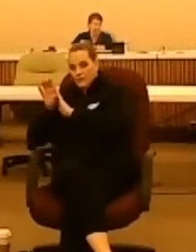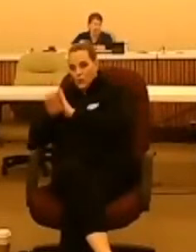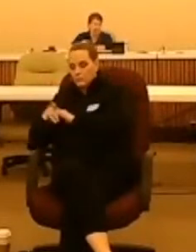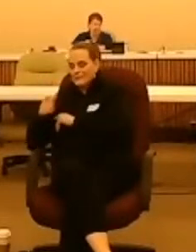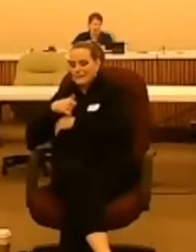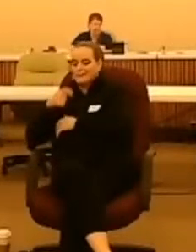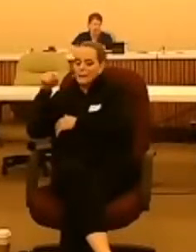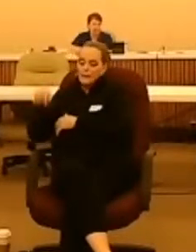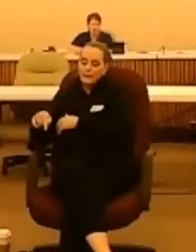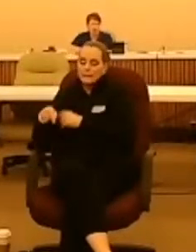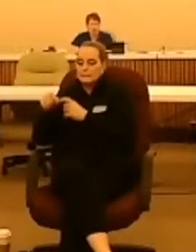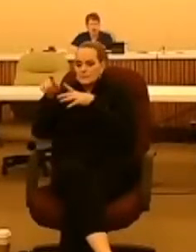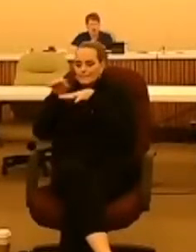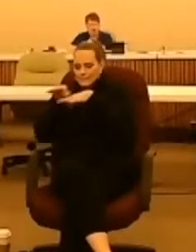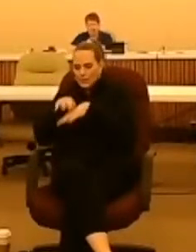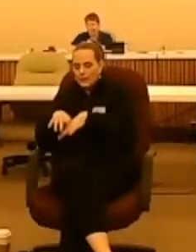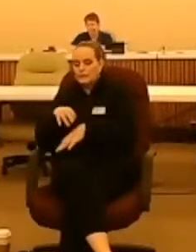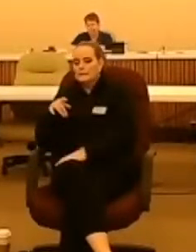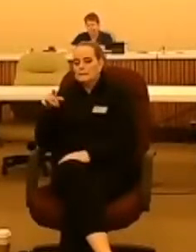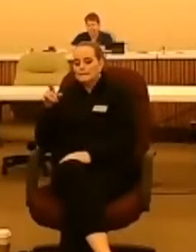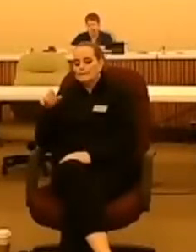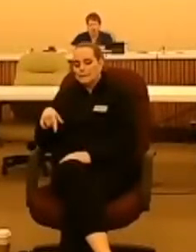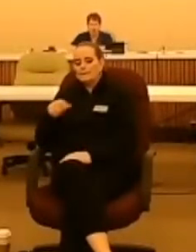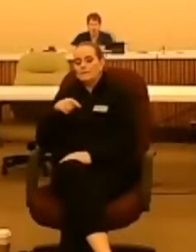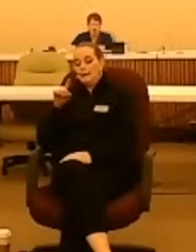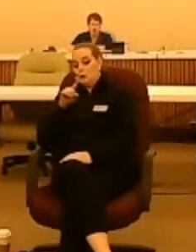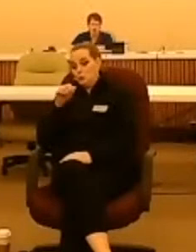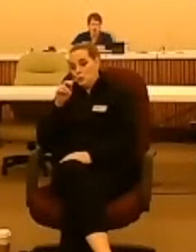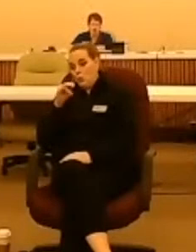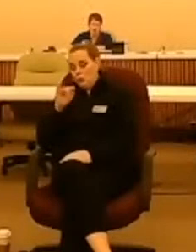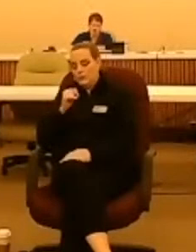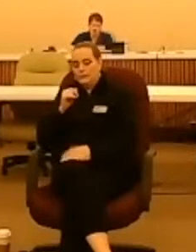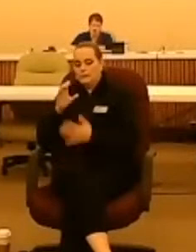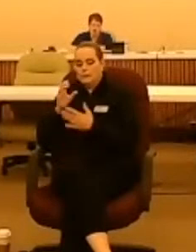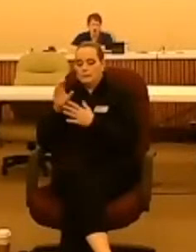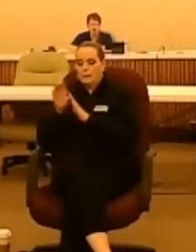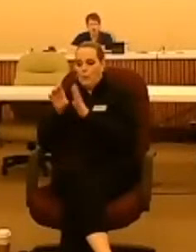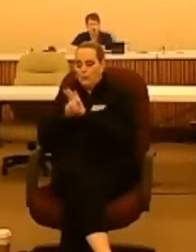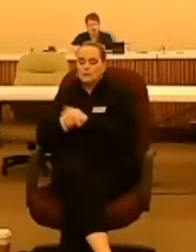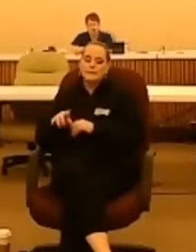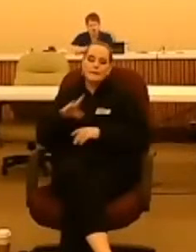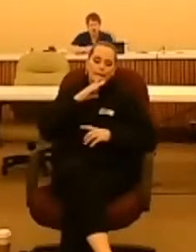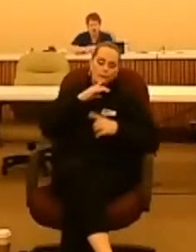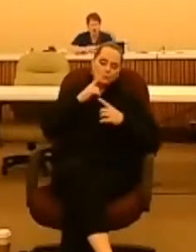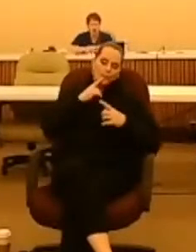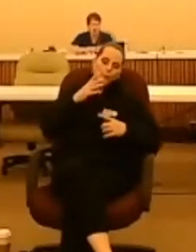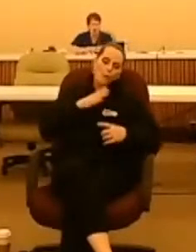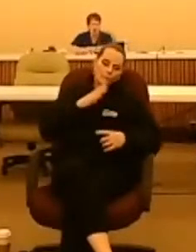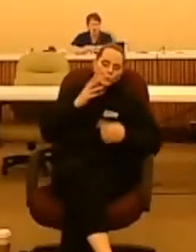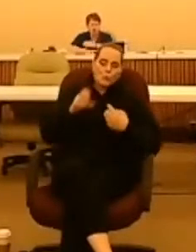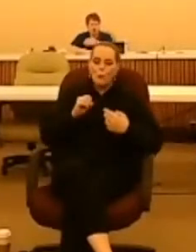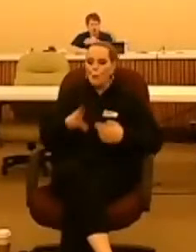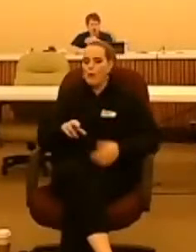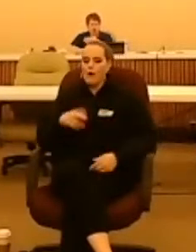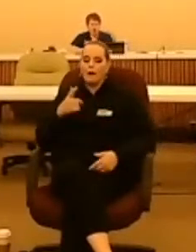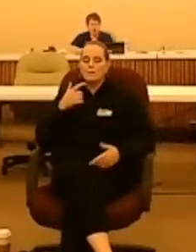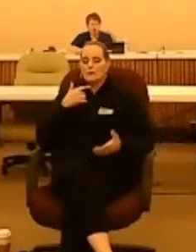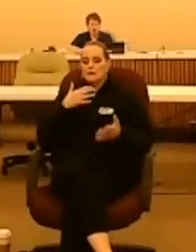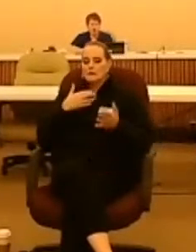this is like in the zoning code, it talks about code enforcement officer or whomever,